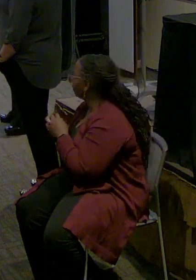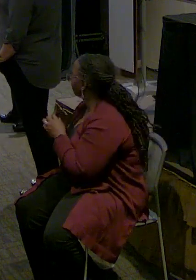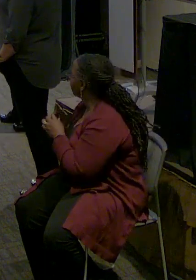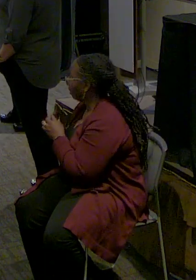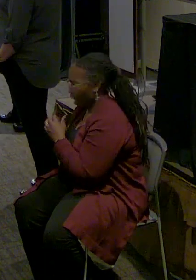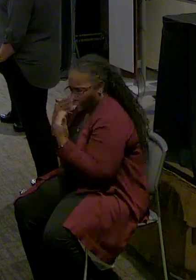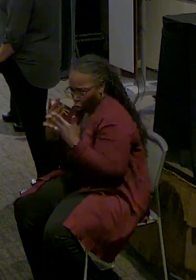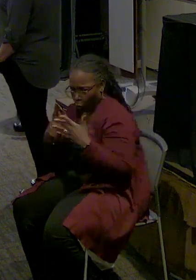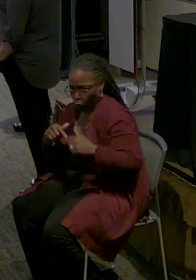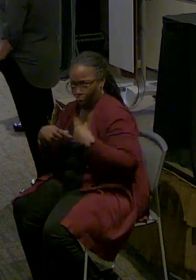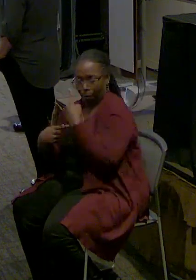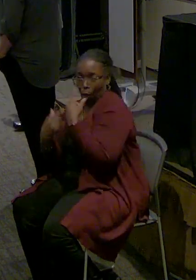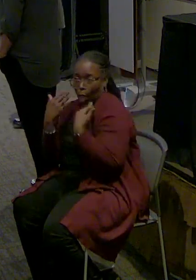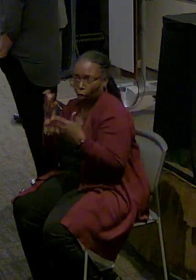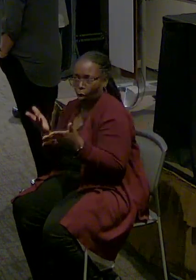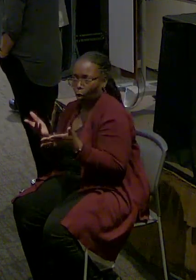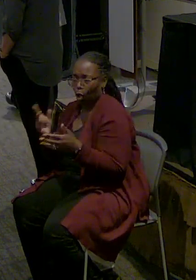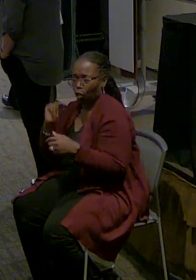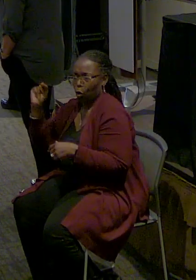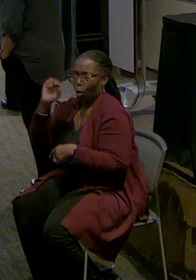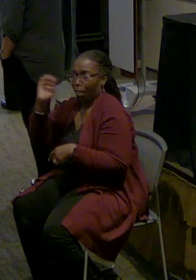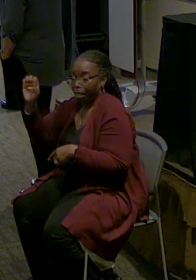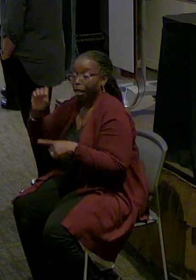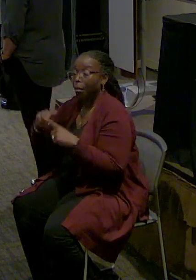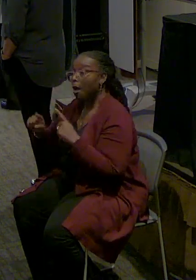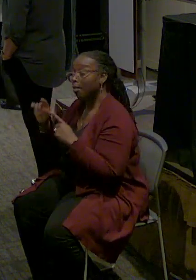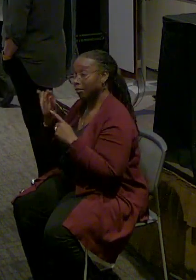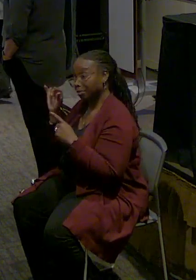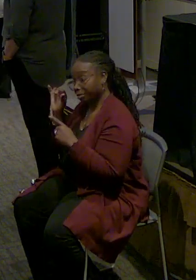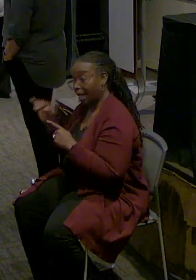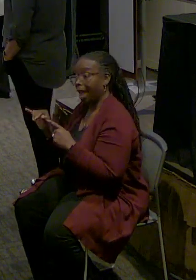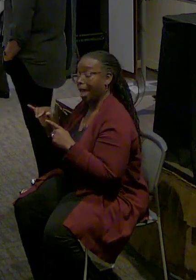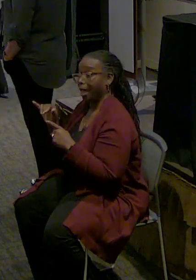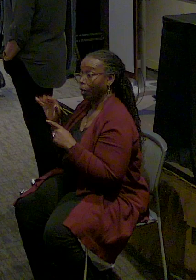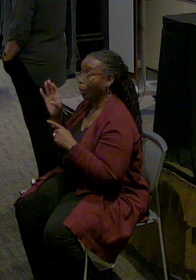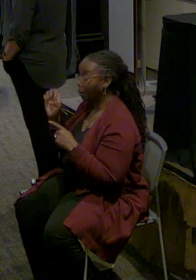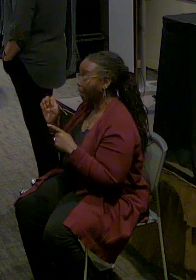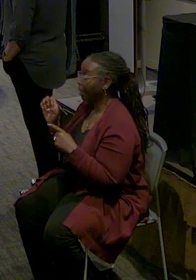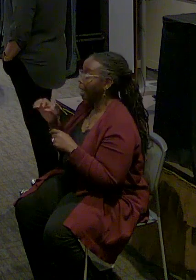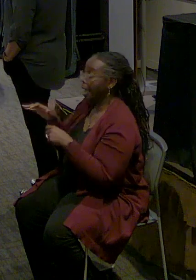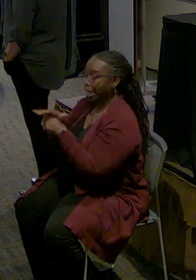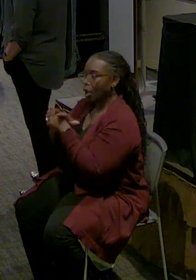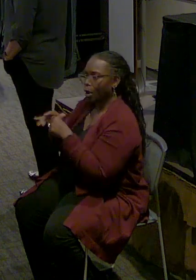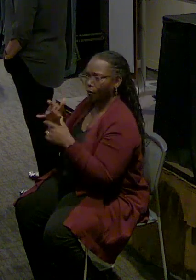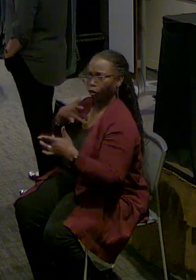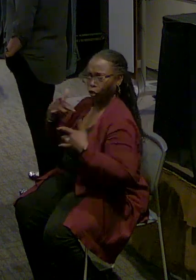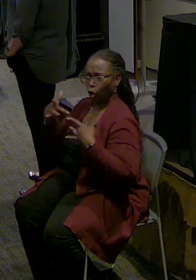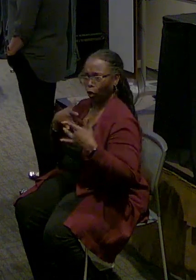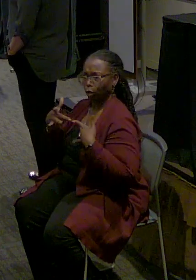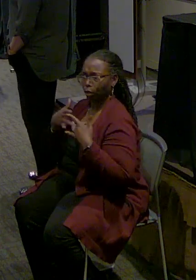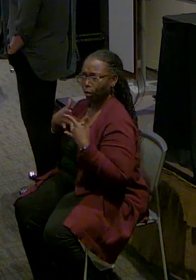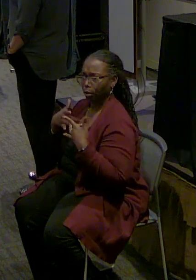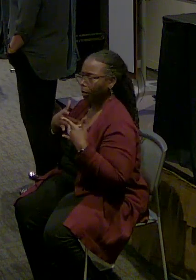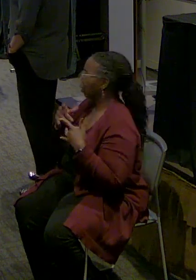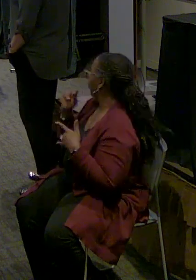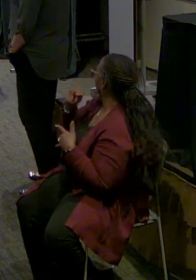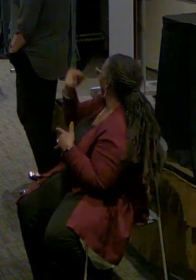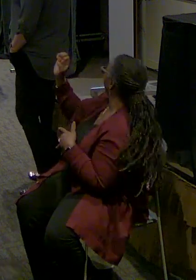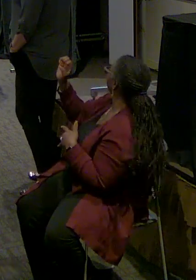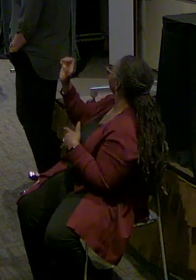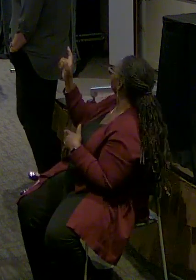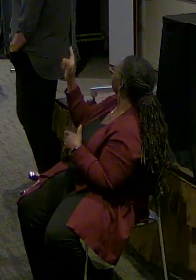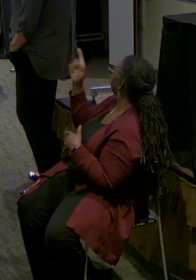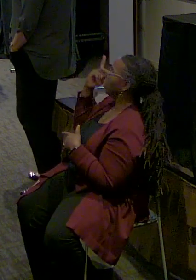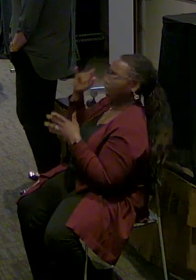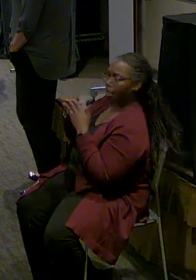Well, I don't know what's going up there, what's going on up there in the Northeast, but that would be an area of concern, right? I mean, you guys probably